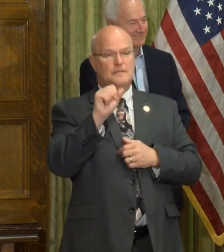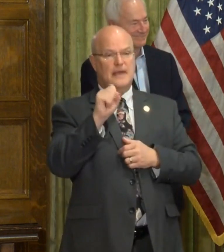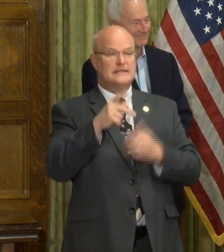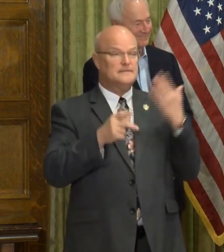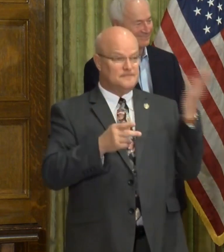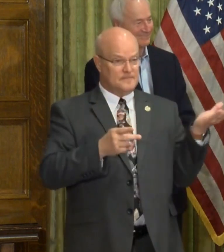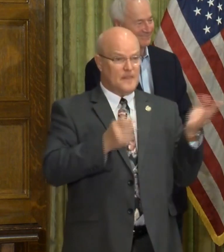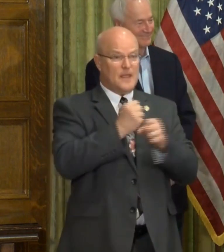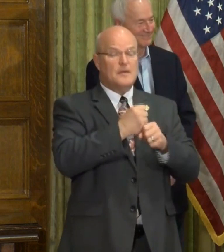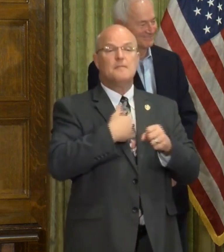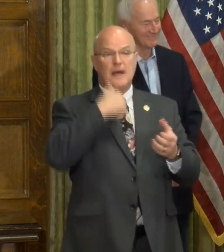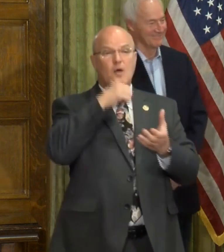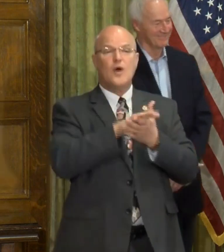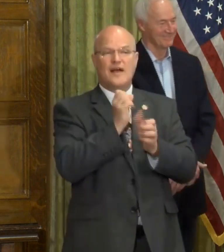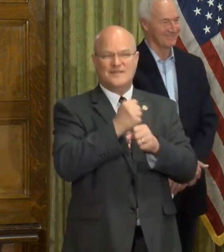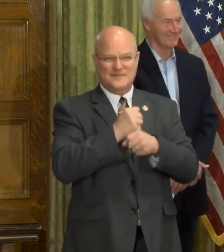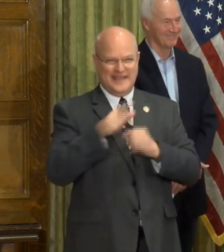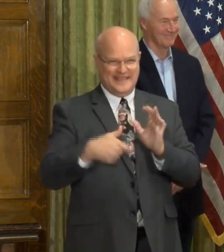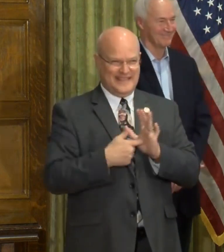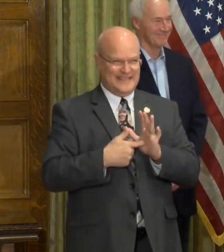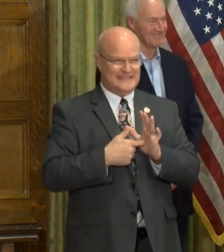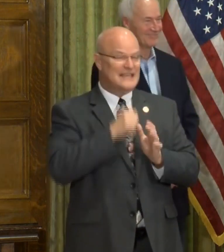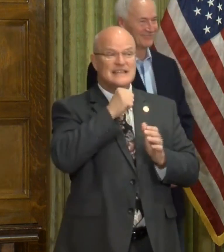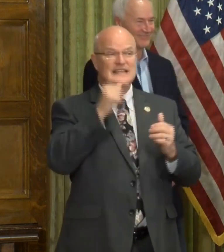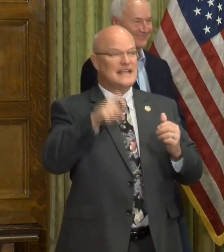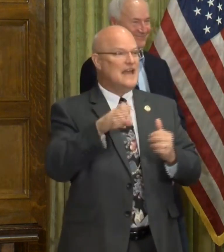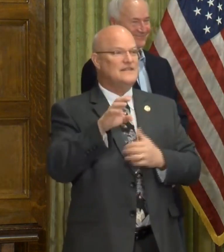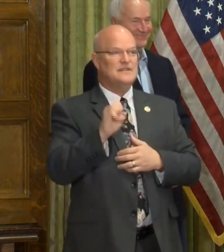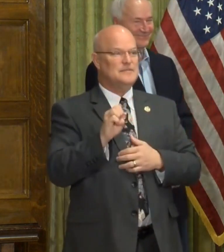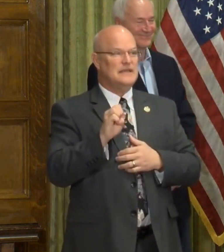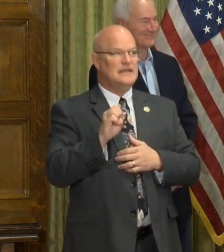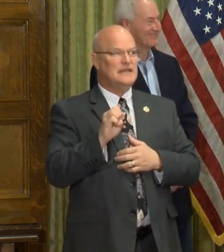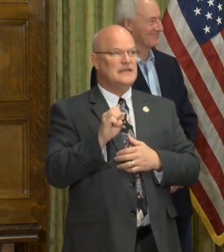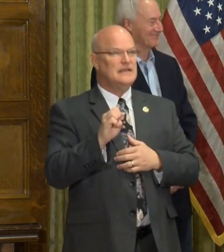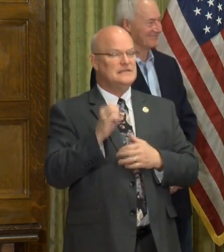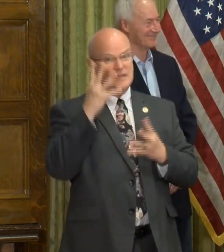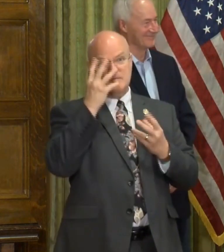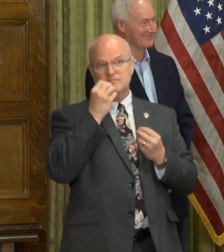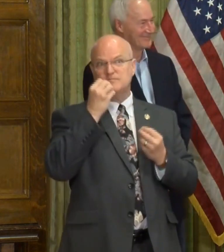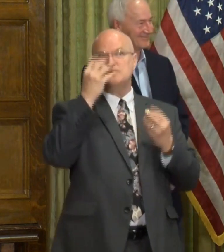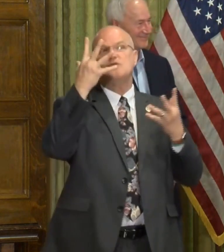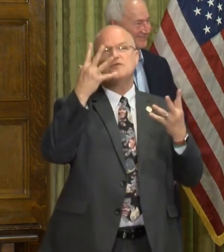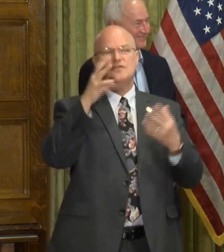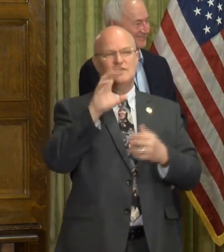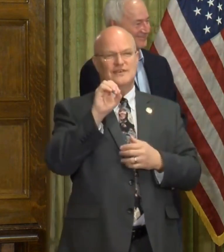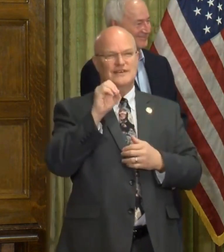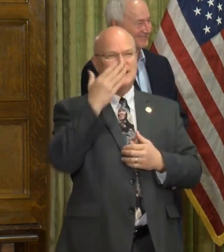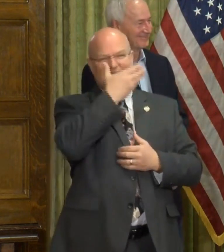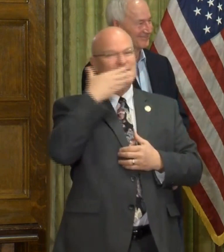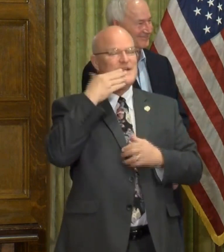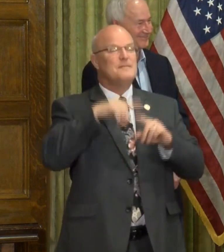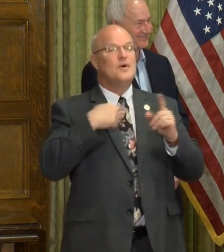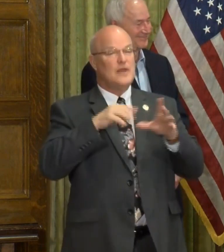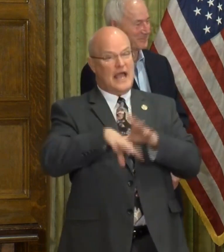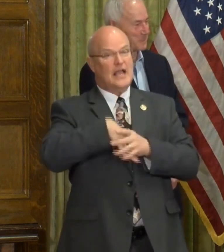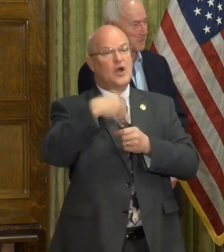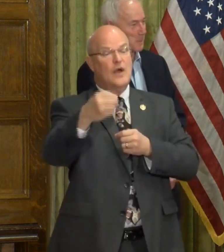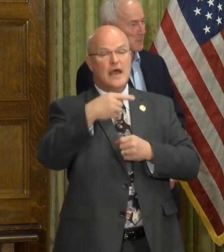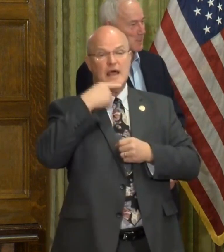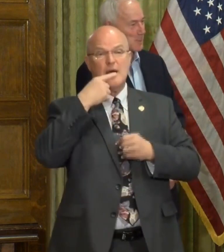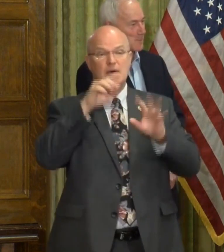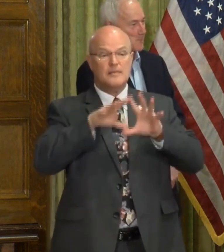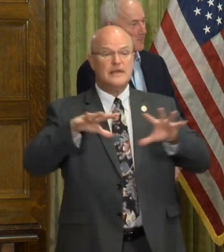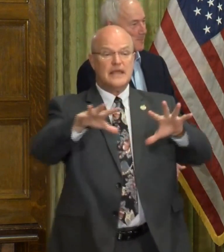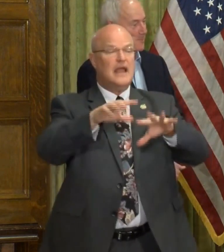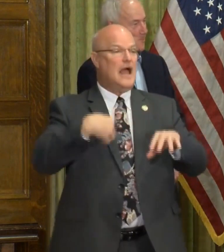here was made for me by my wife. Now, it doesn't have to be this attractive and stylish covering, but when I go